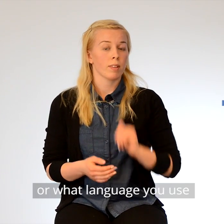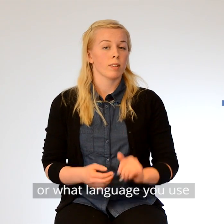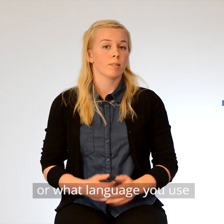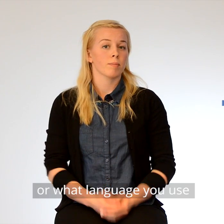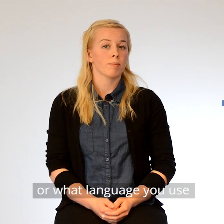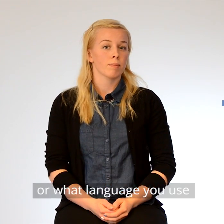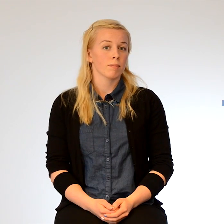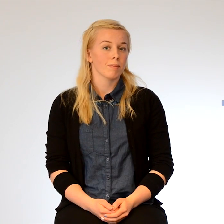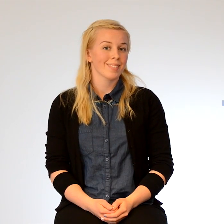use.